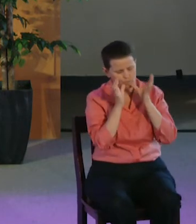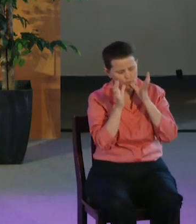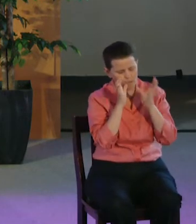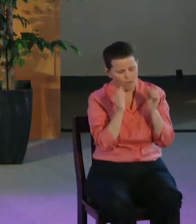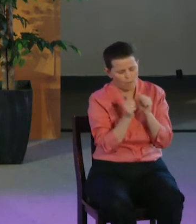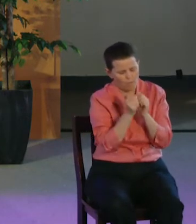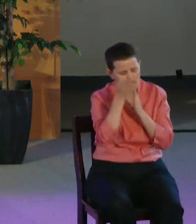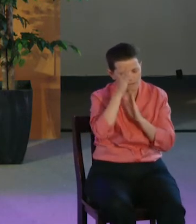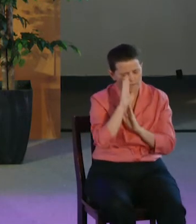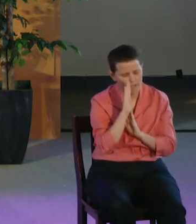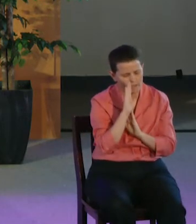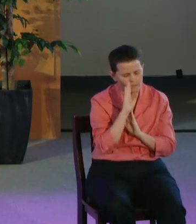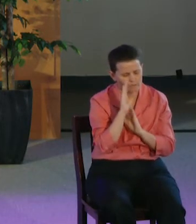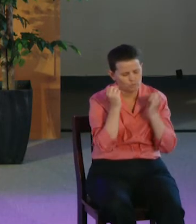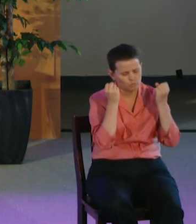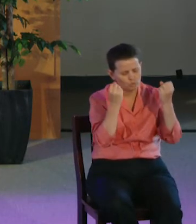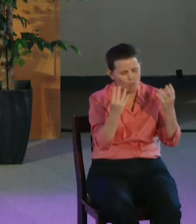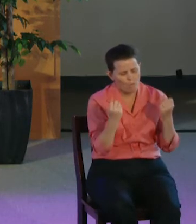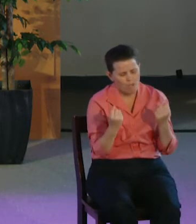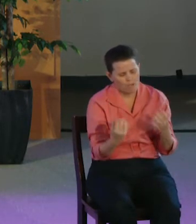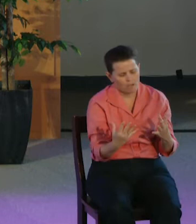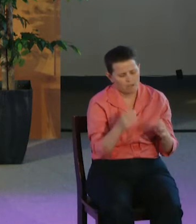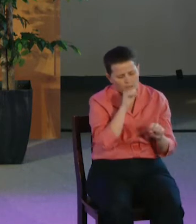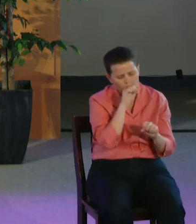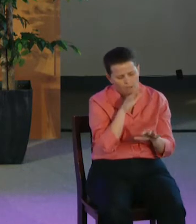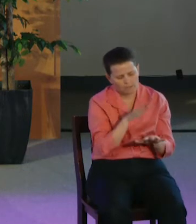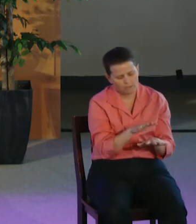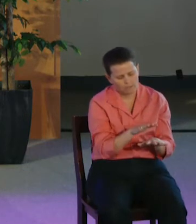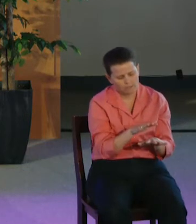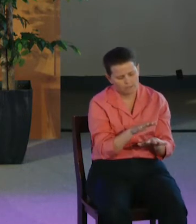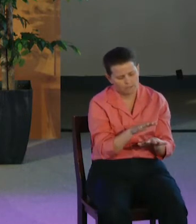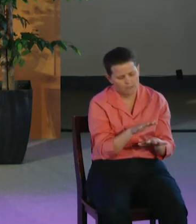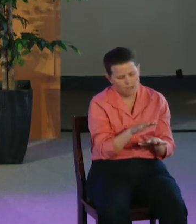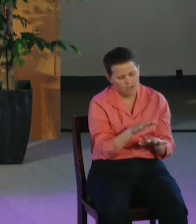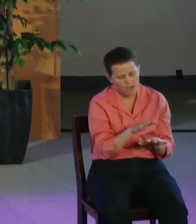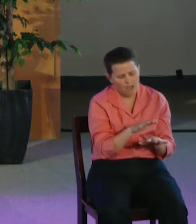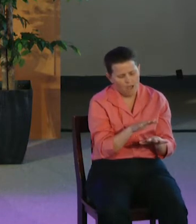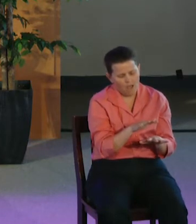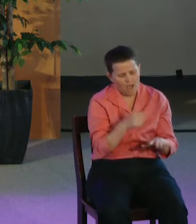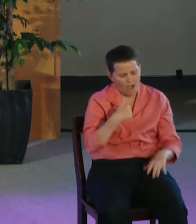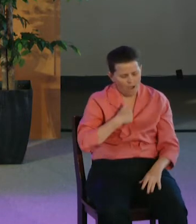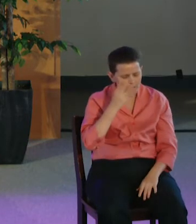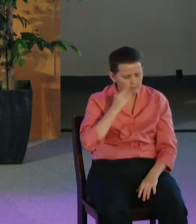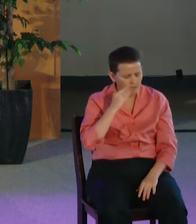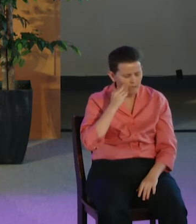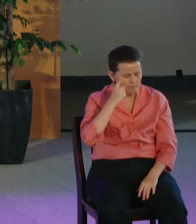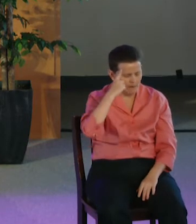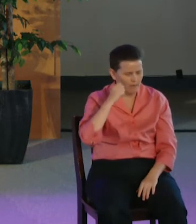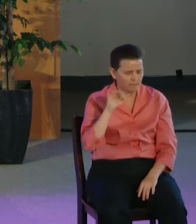There are so many blessings that are the consequence and effect of that communication, the effect of that